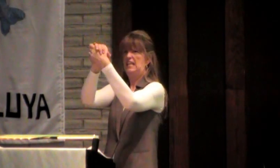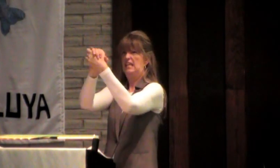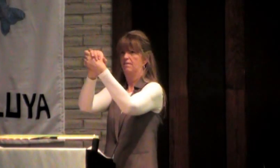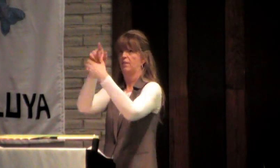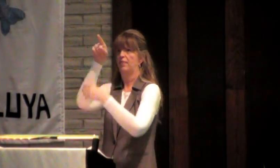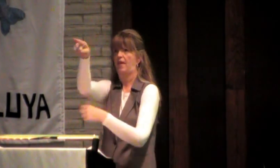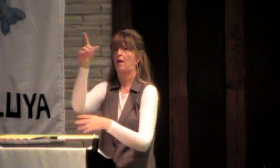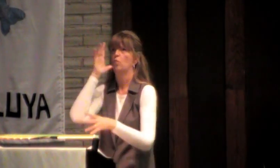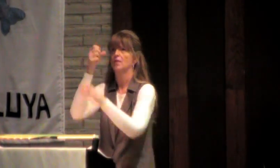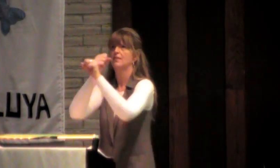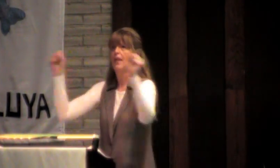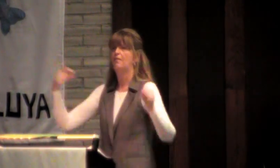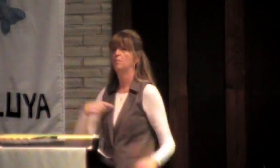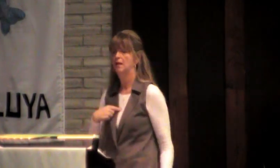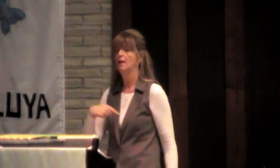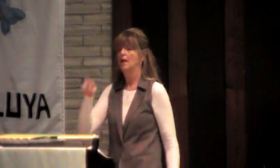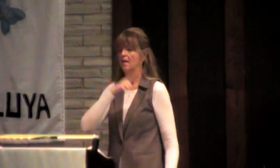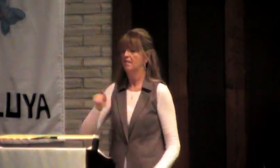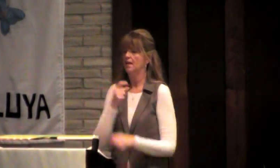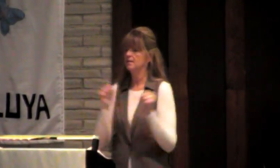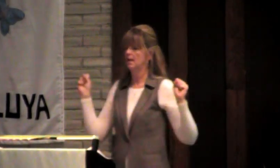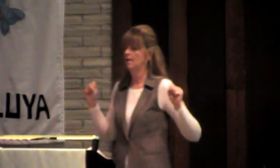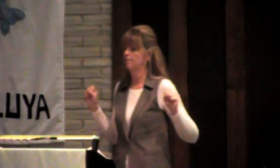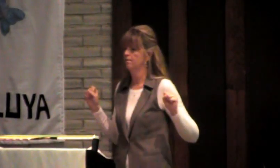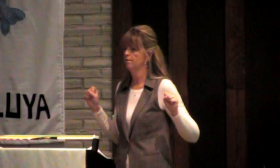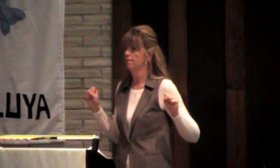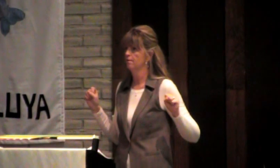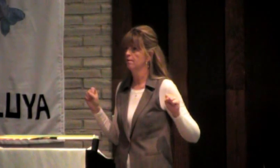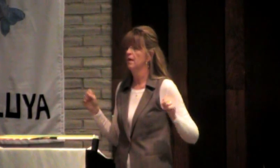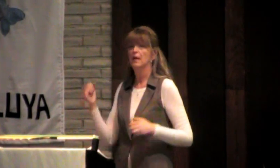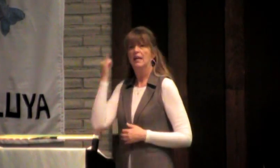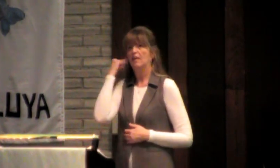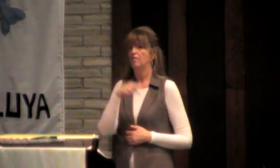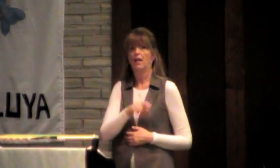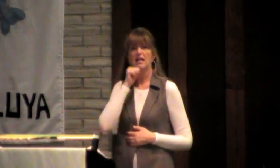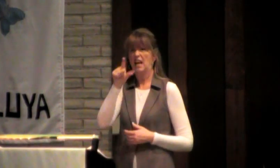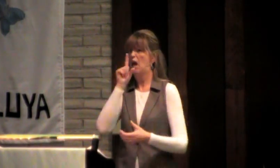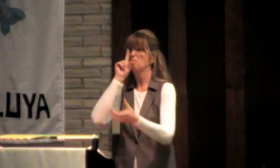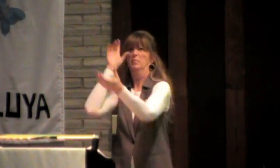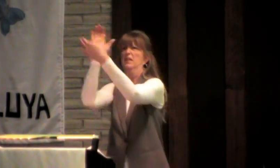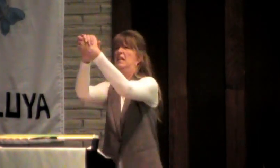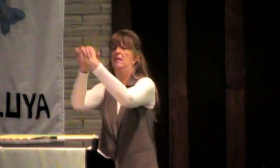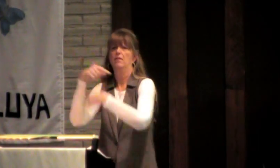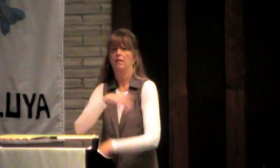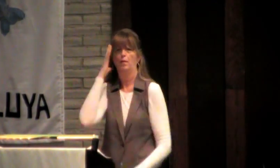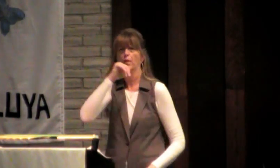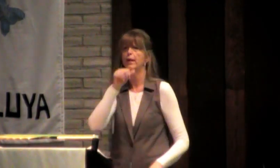They look and they believe that that will save me, they will be saved. If they don't believe,